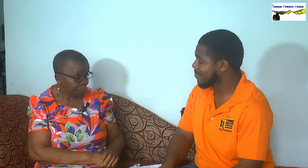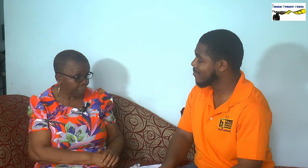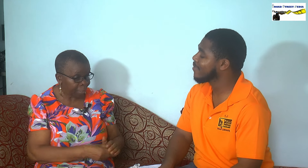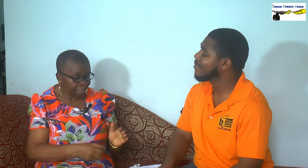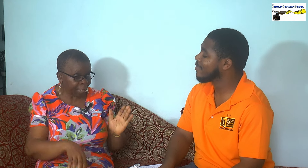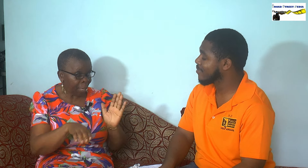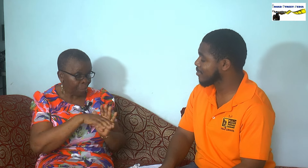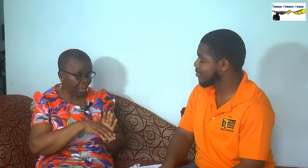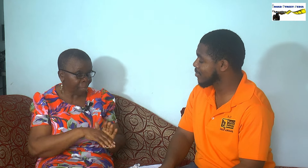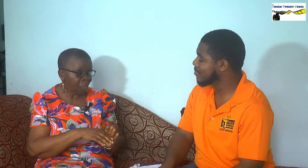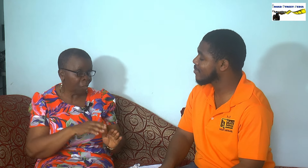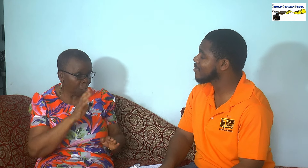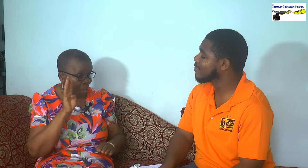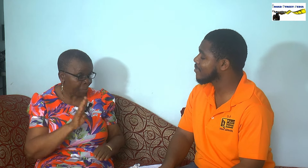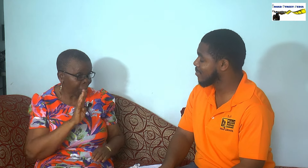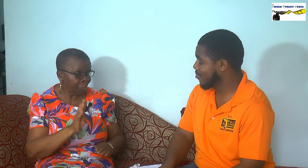And then I came back to Barbados.